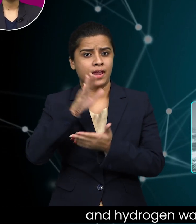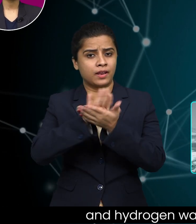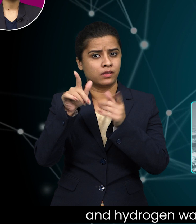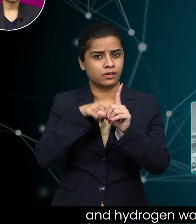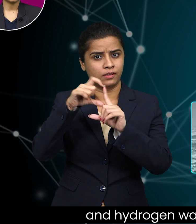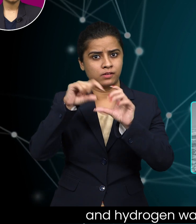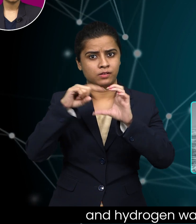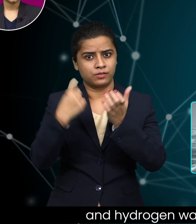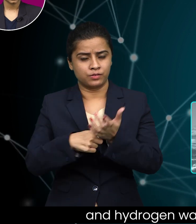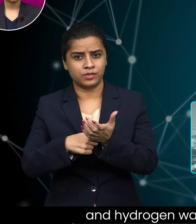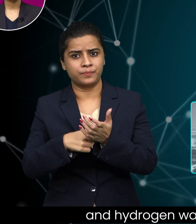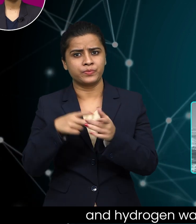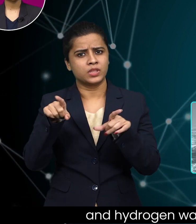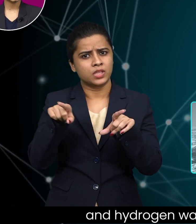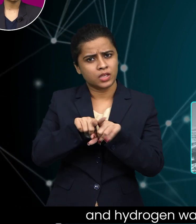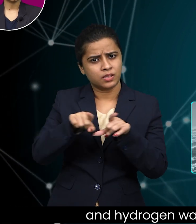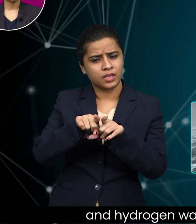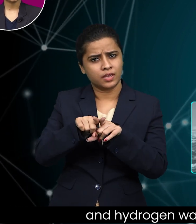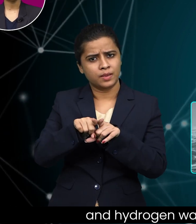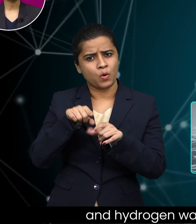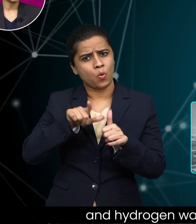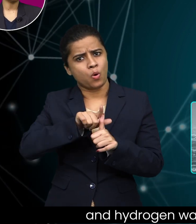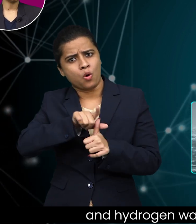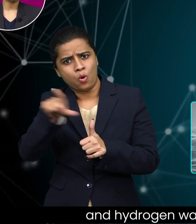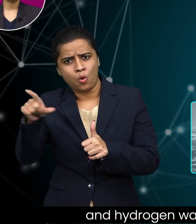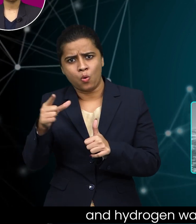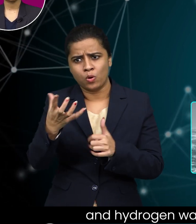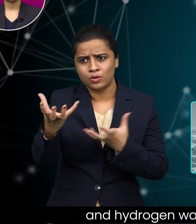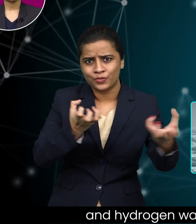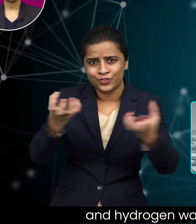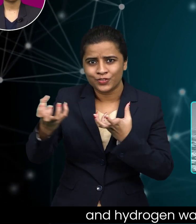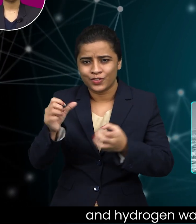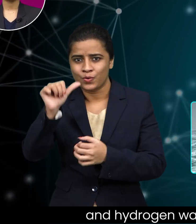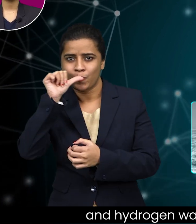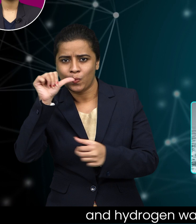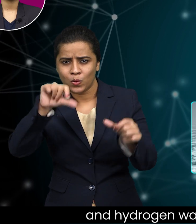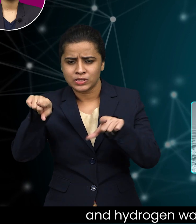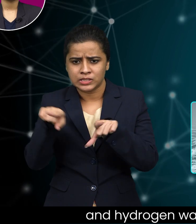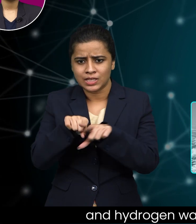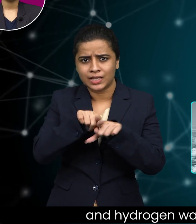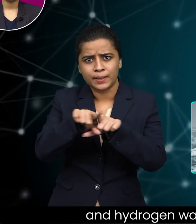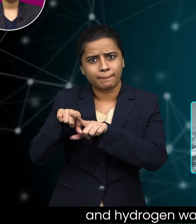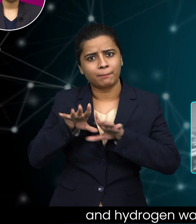and hydrogen was the same in all samples.